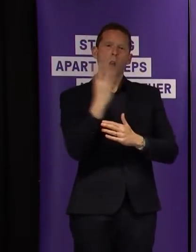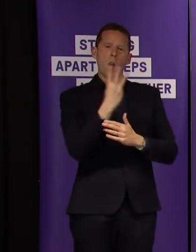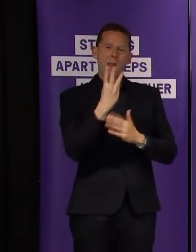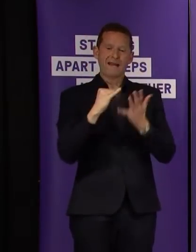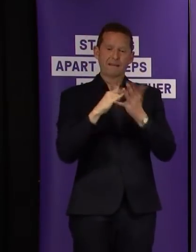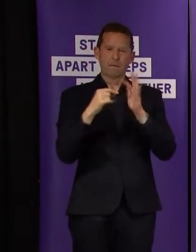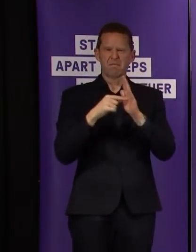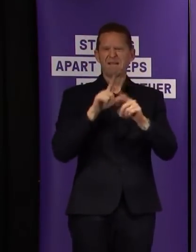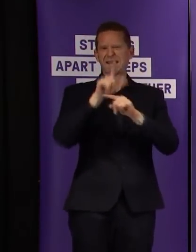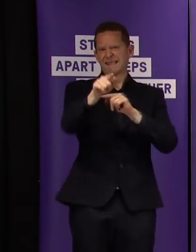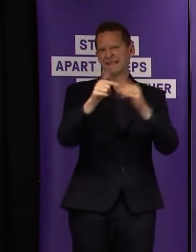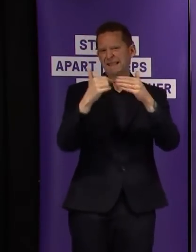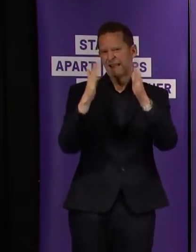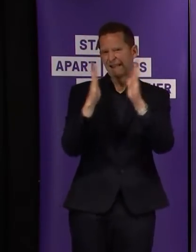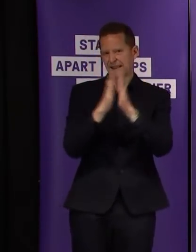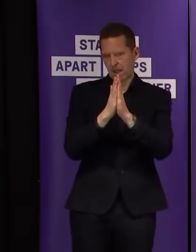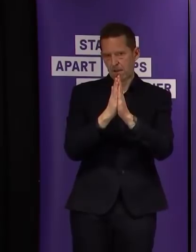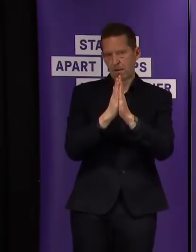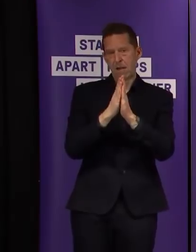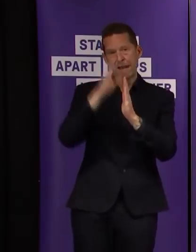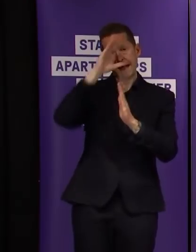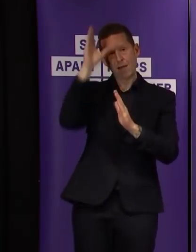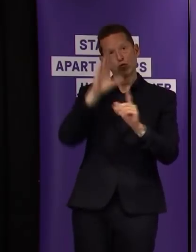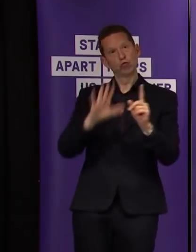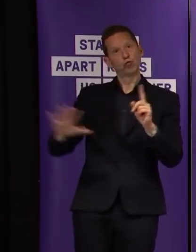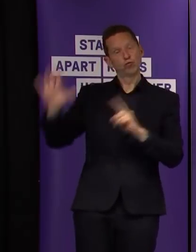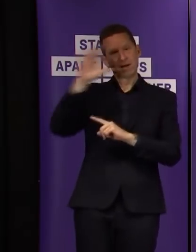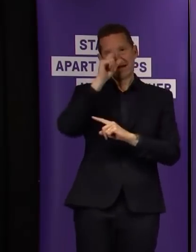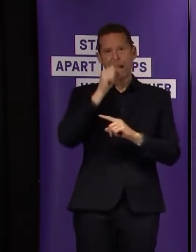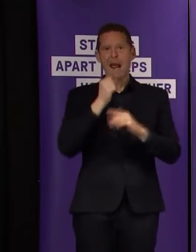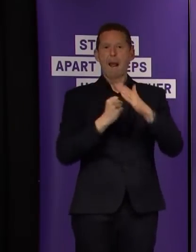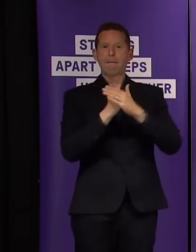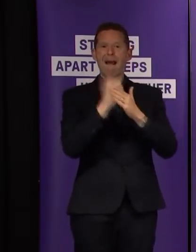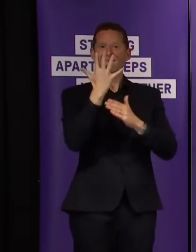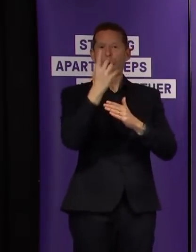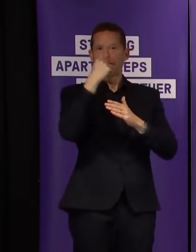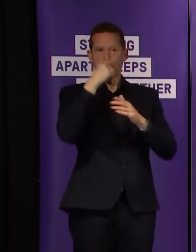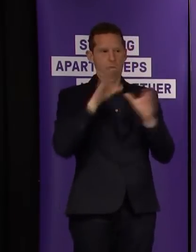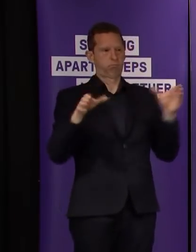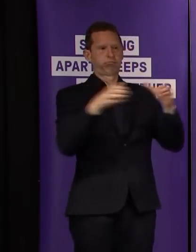September, so next Sunday in effect, public gatherings up to 5 people